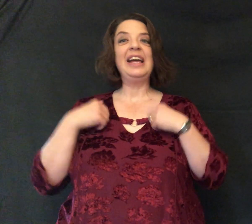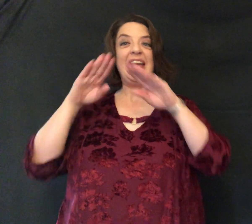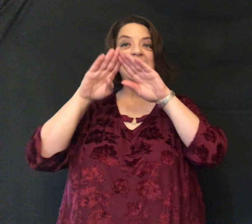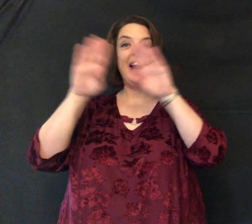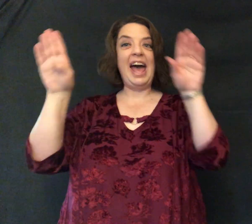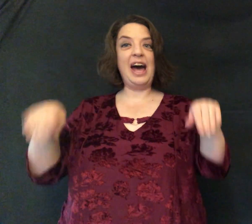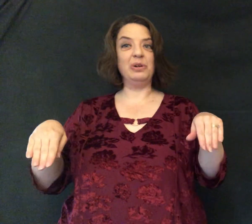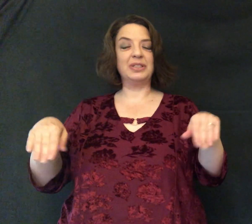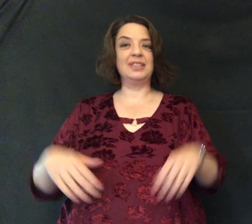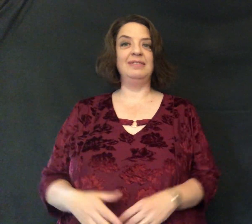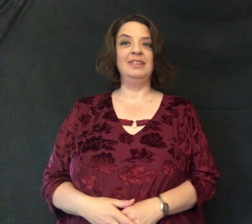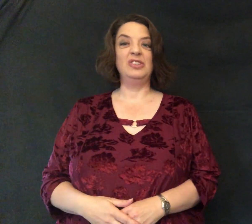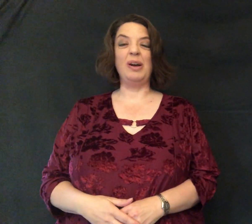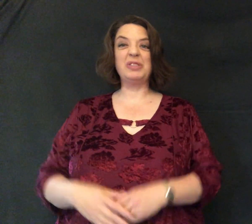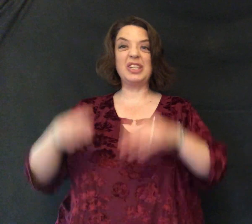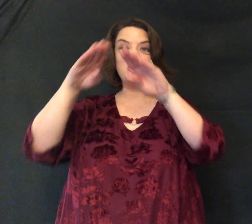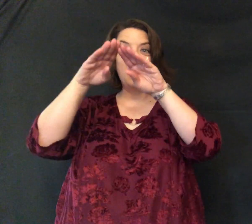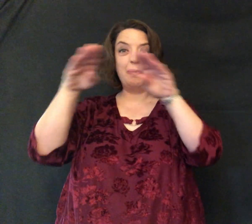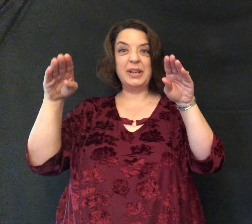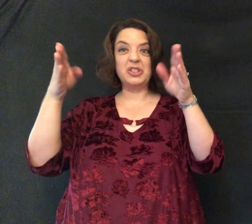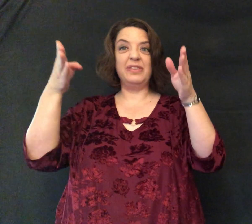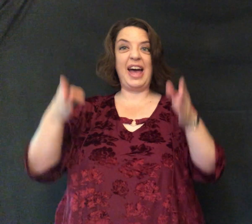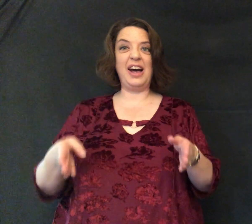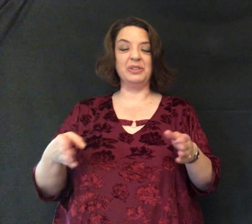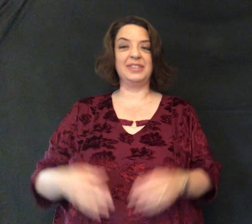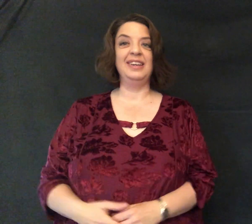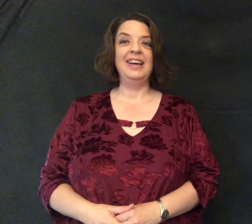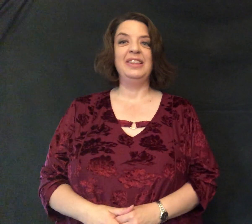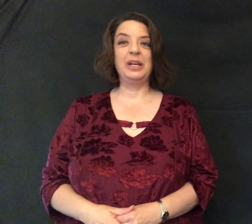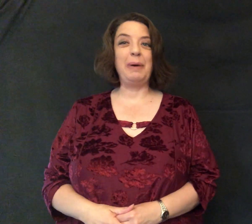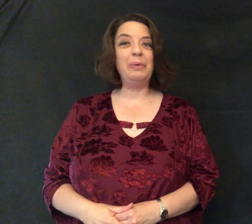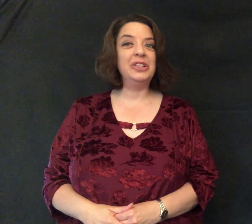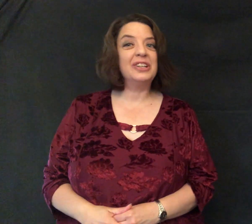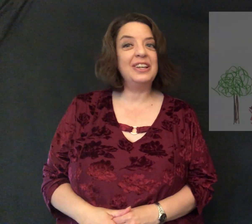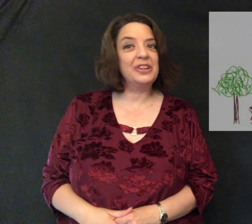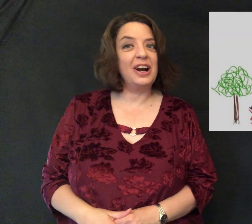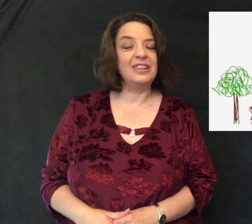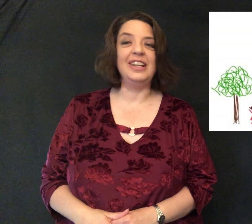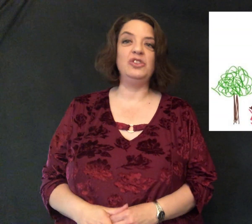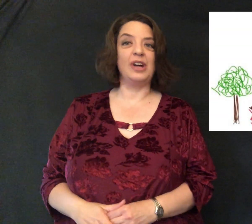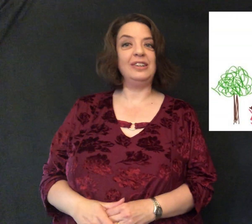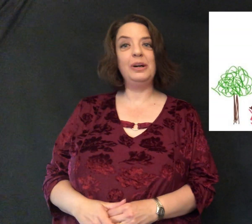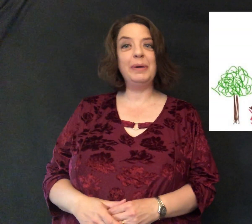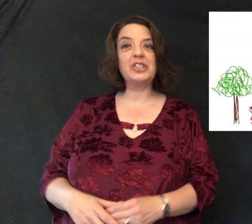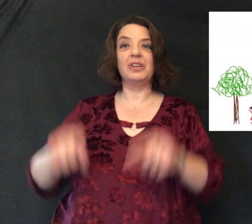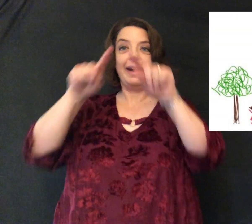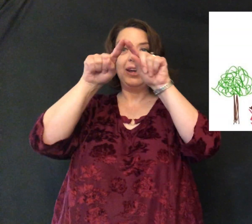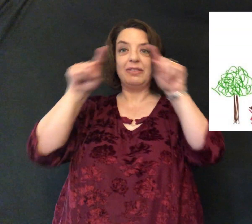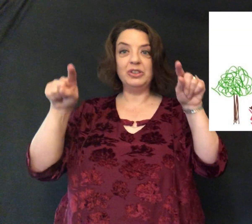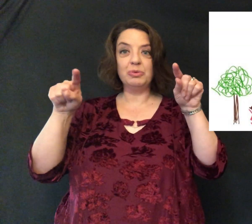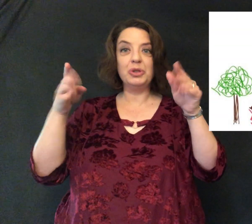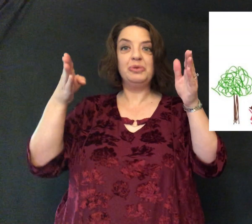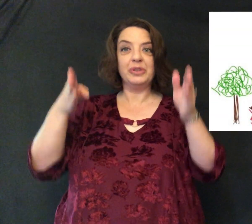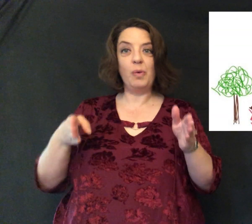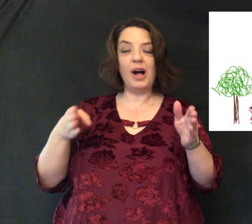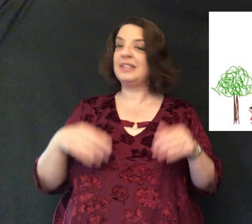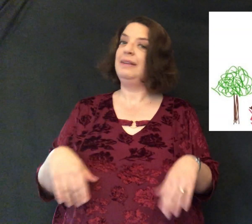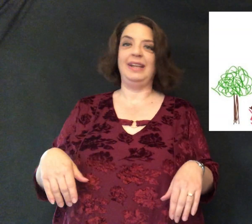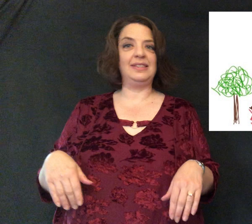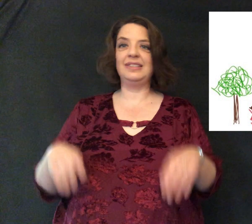in a house. So I'm just going to draw a picture of a house. Think about when you're in kindergarten and you draw a little picture, right? You have the little roof and the walls. That's